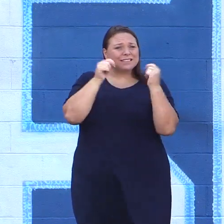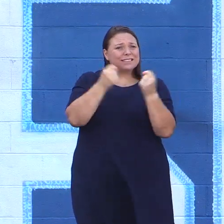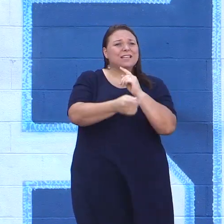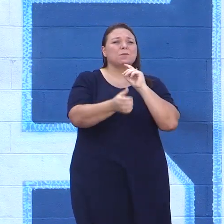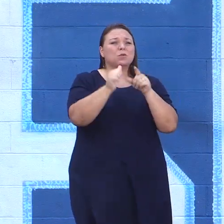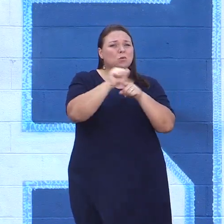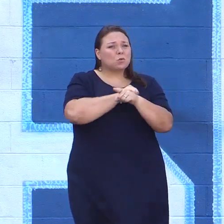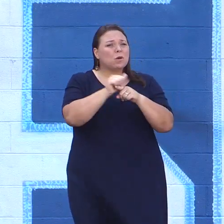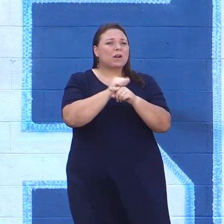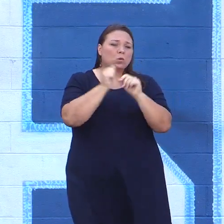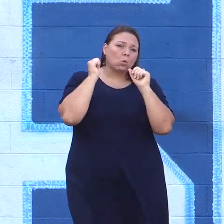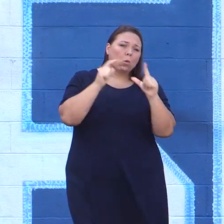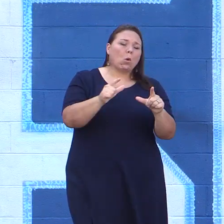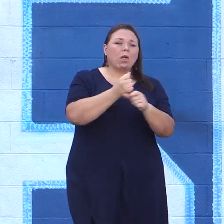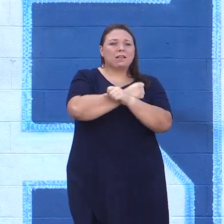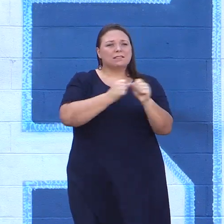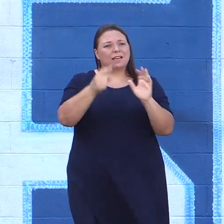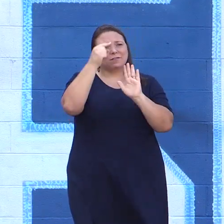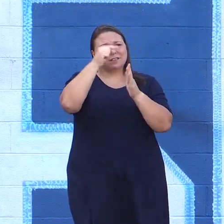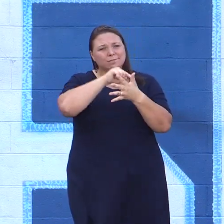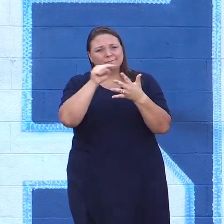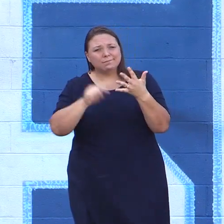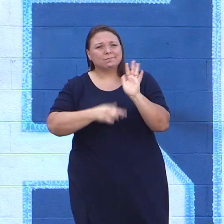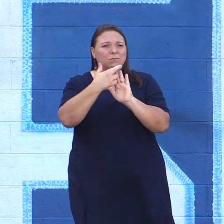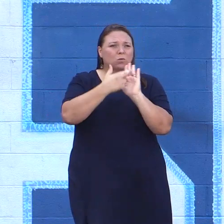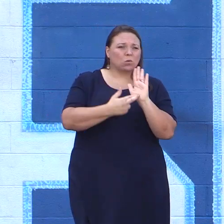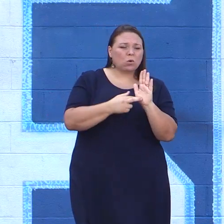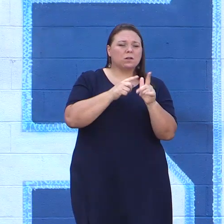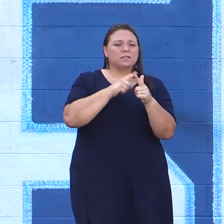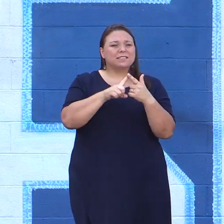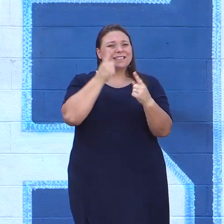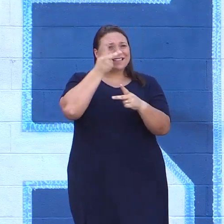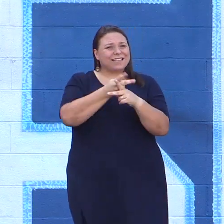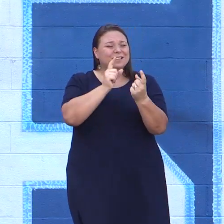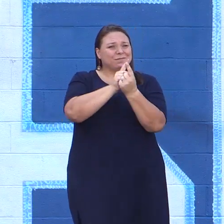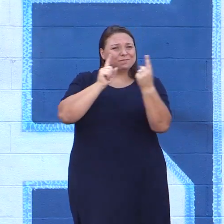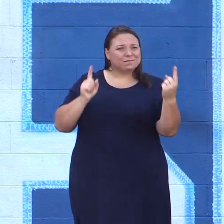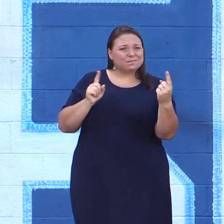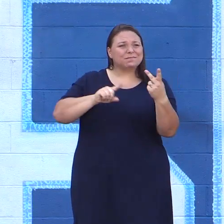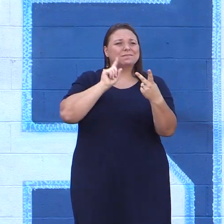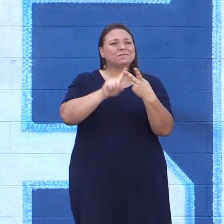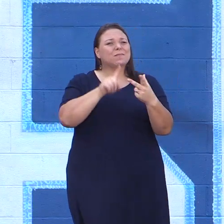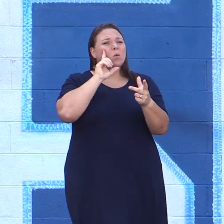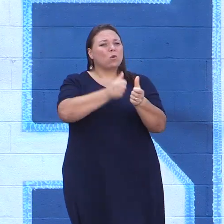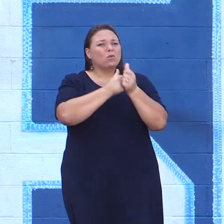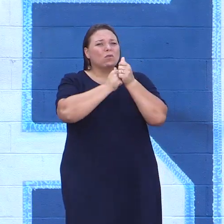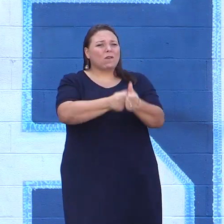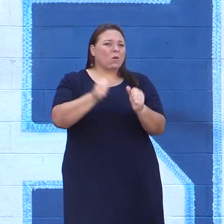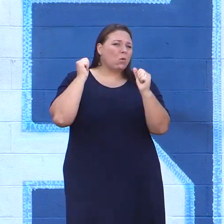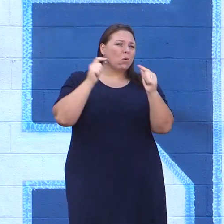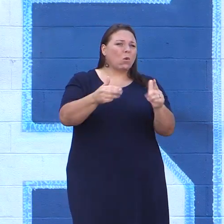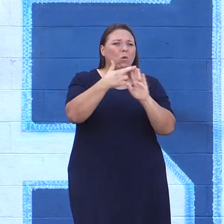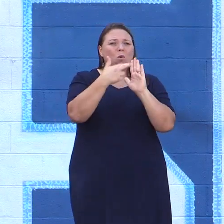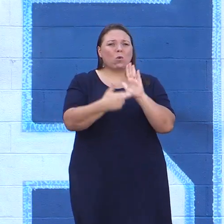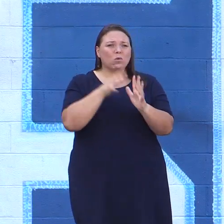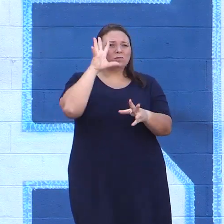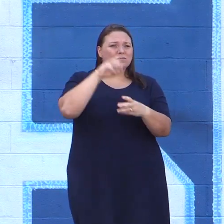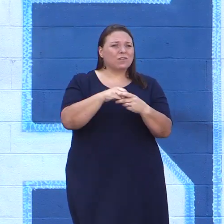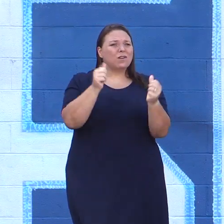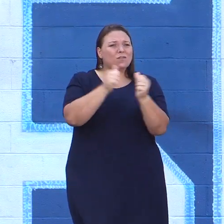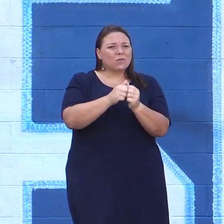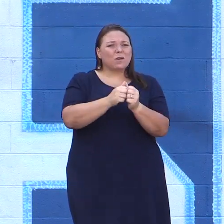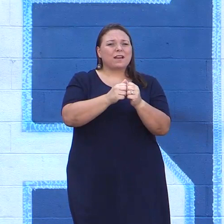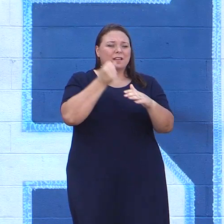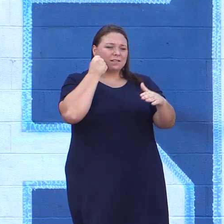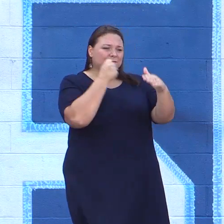practice all safety measures, observe social distancing, and we will comply with all guidance related to isolation